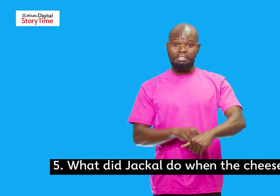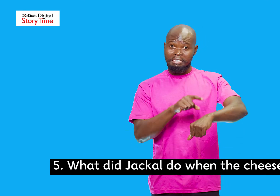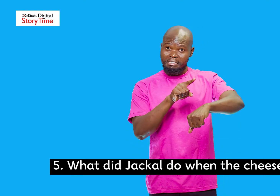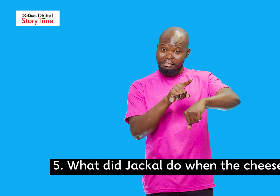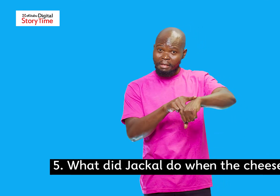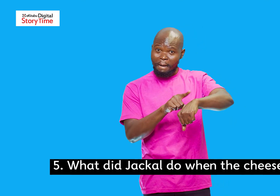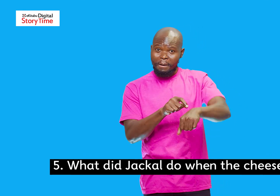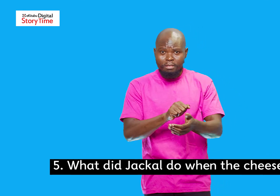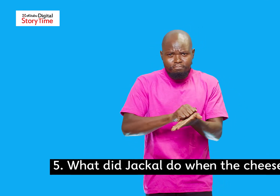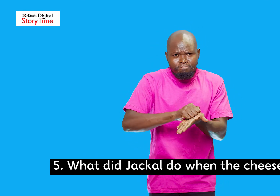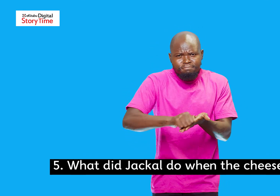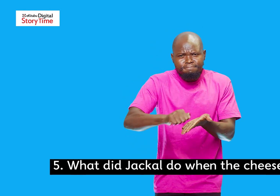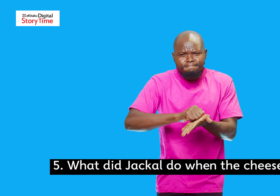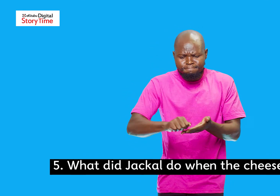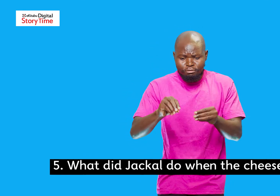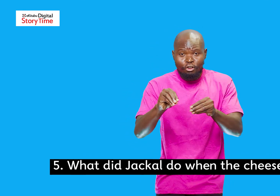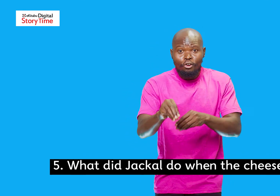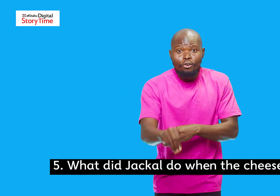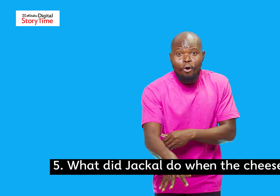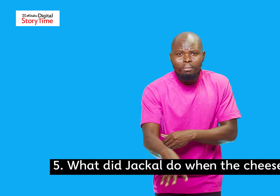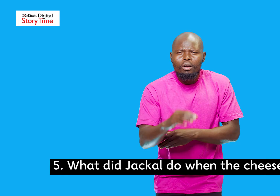What did Jackal do when the cheese fell?